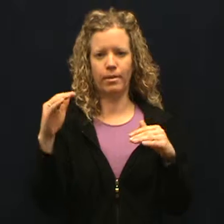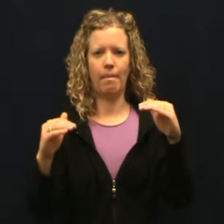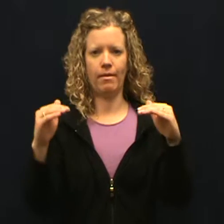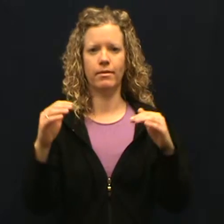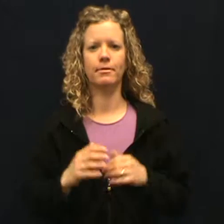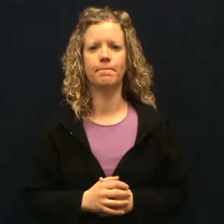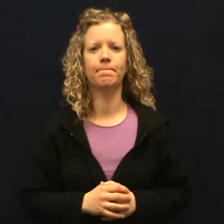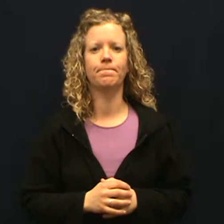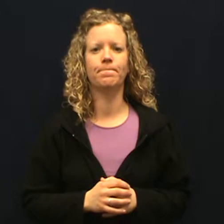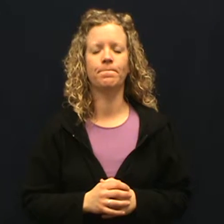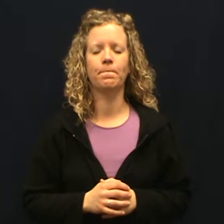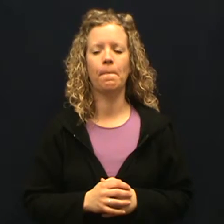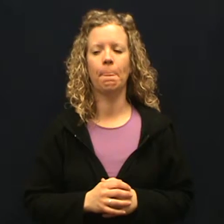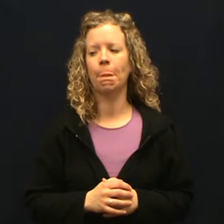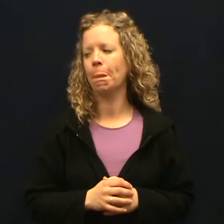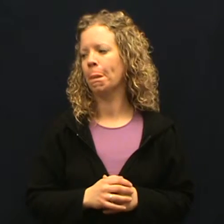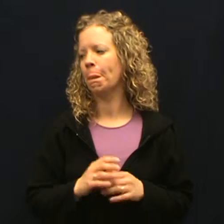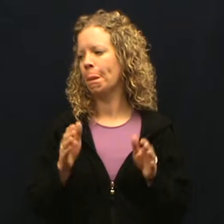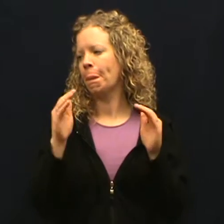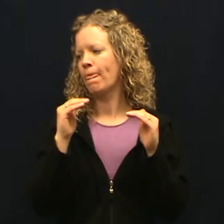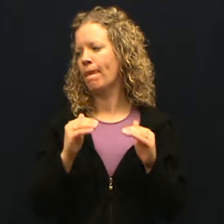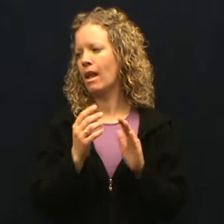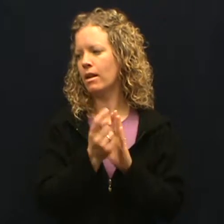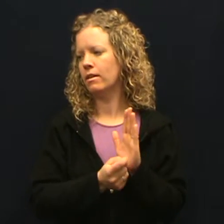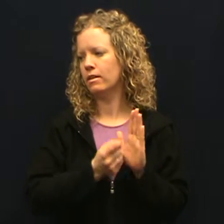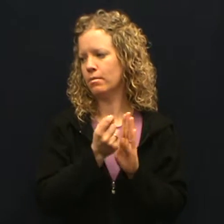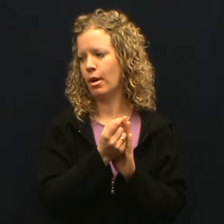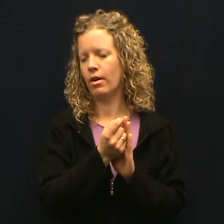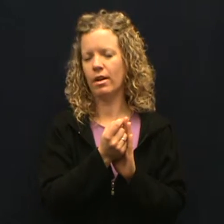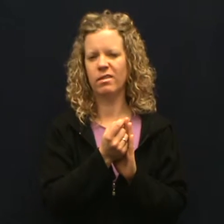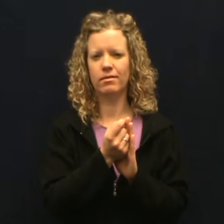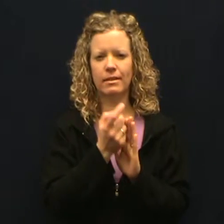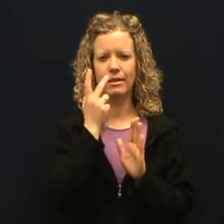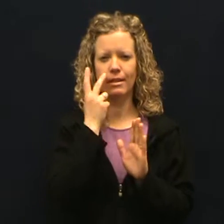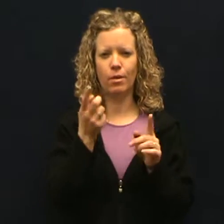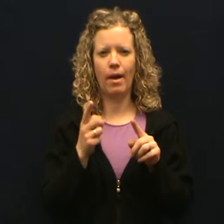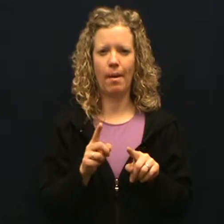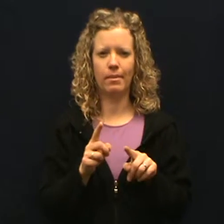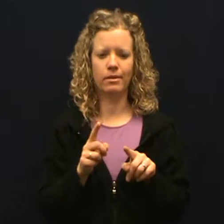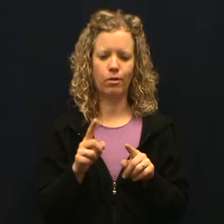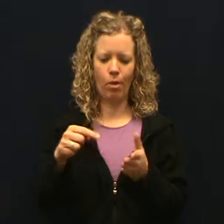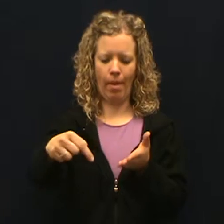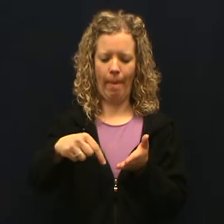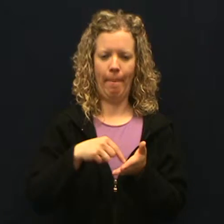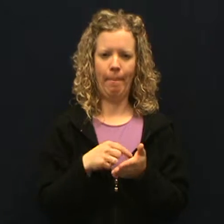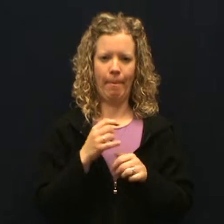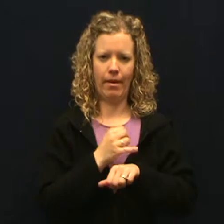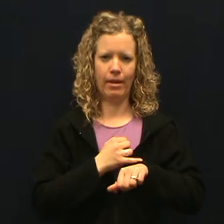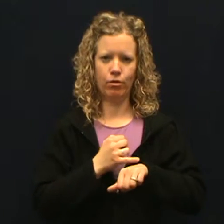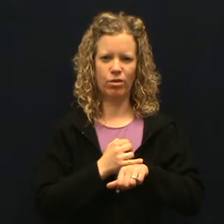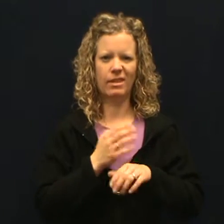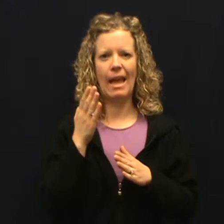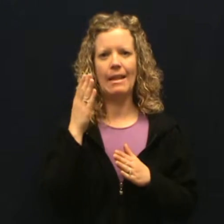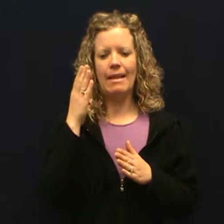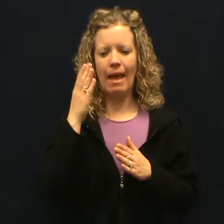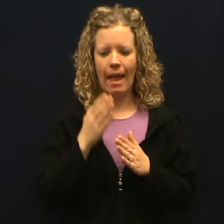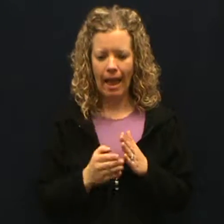So now the next period, let's look at what happens when we receive interest at the end of the term of the note. Now remember, we've already